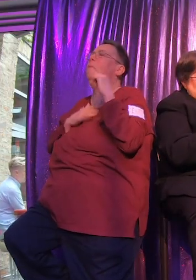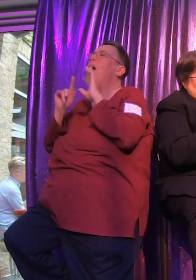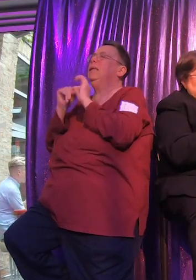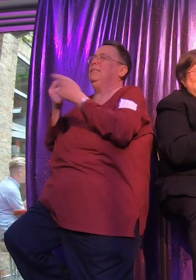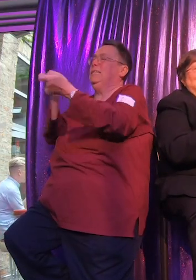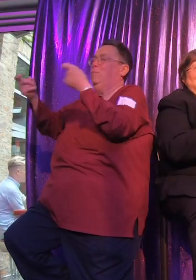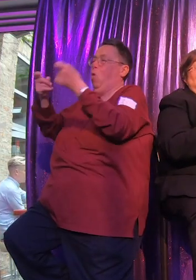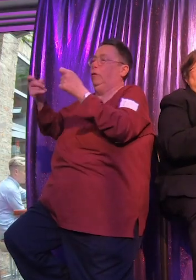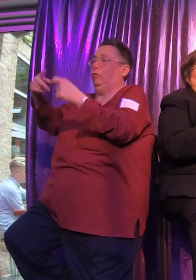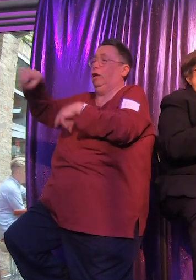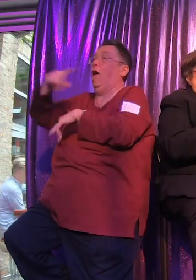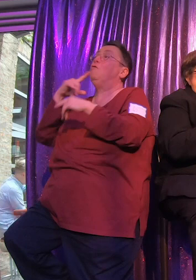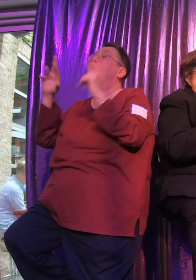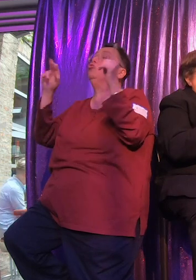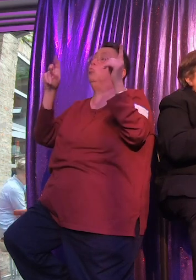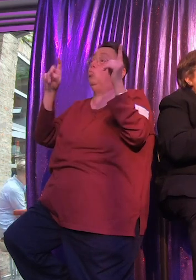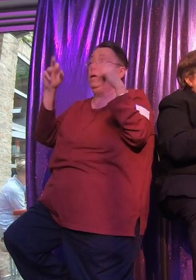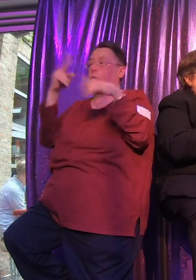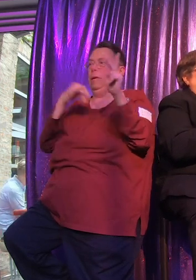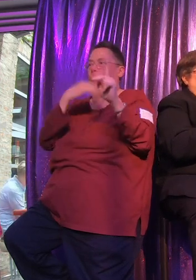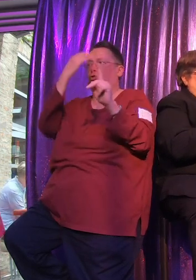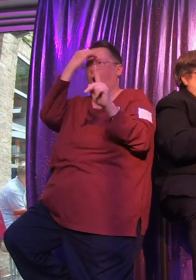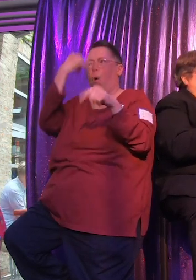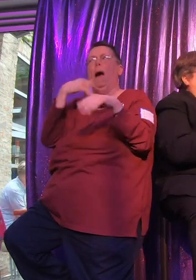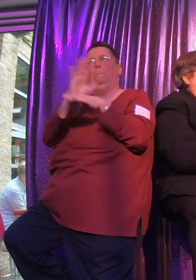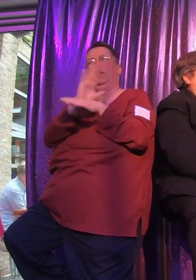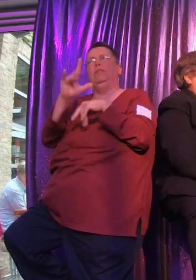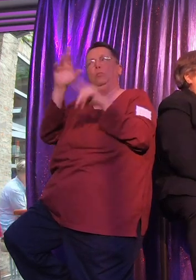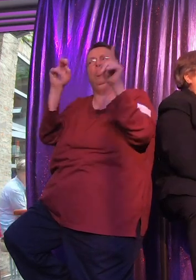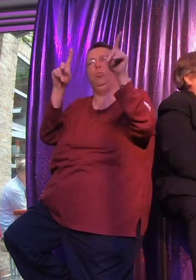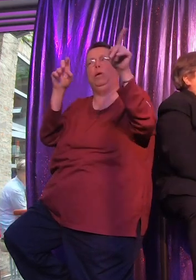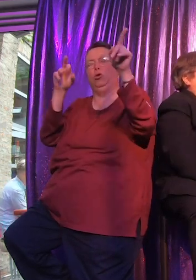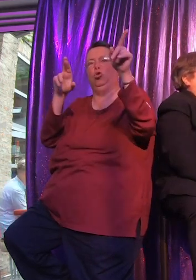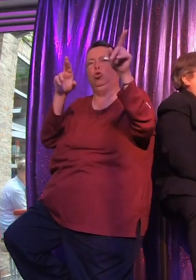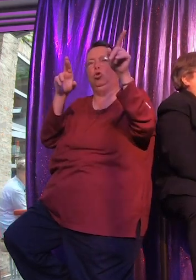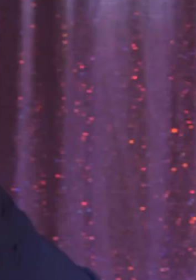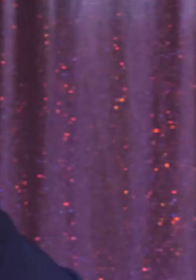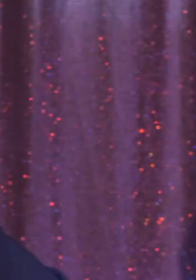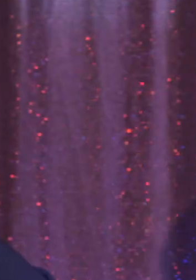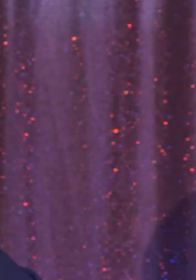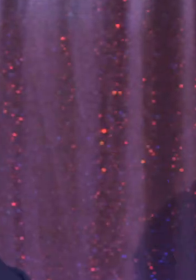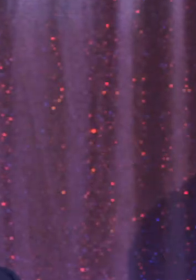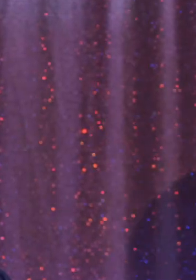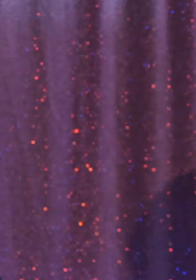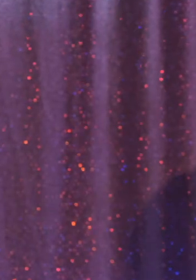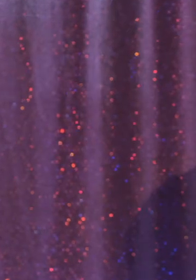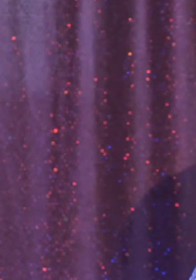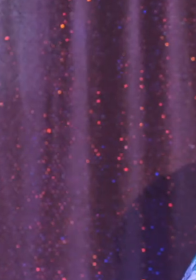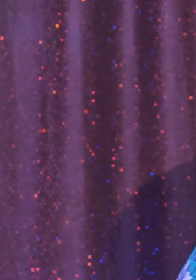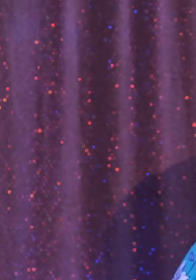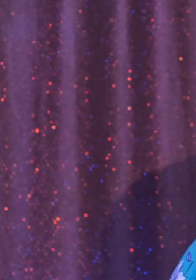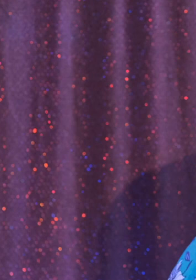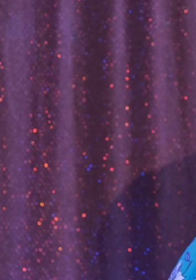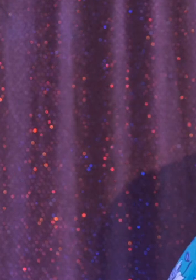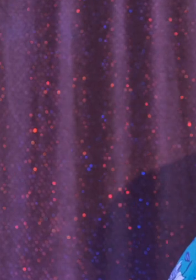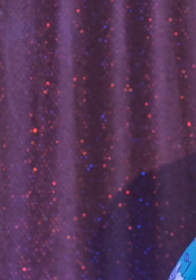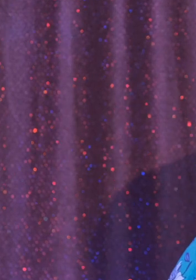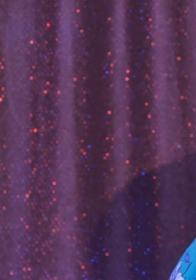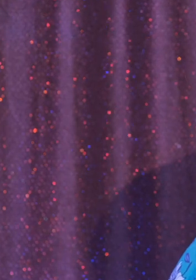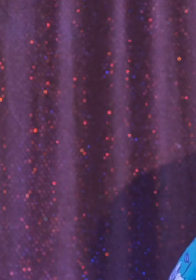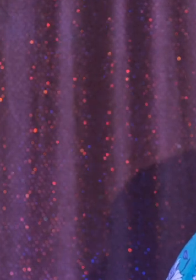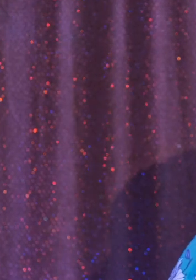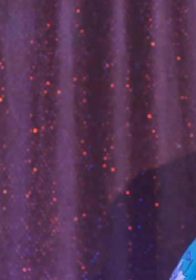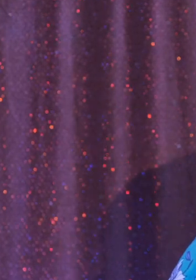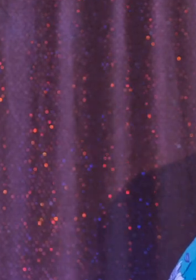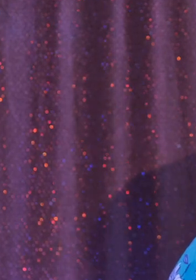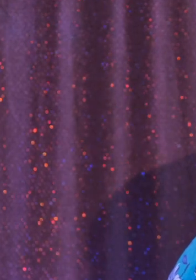I still own it, but my team runs it. Yes. Because the reader people know I'm pretty busy over there. As was mentioned, you've worked for many of